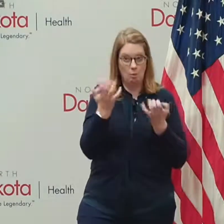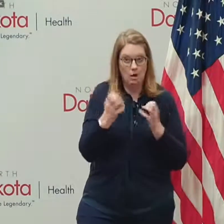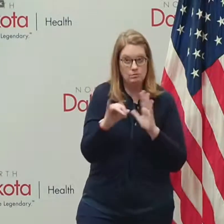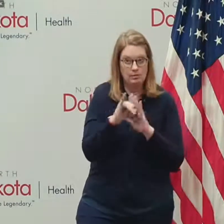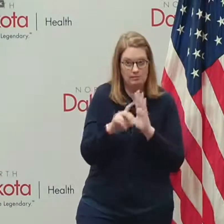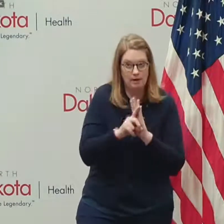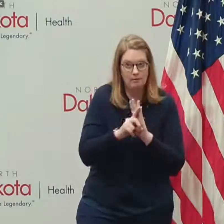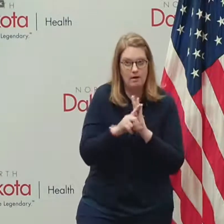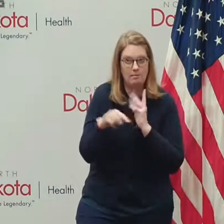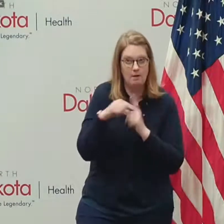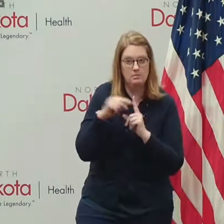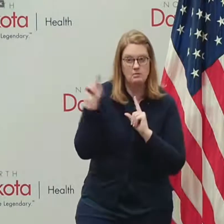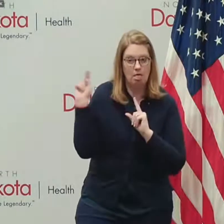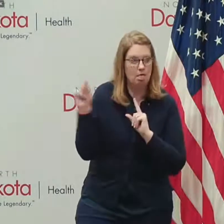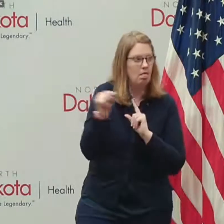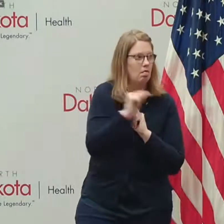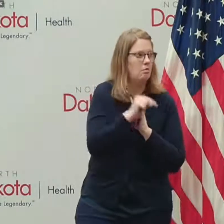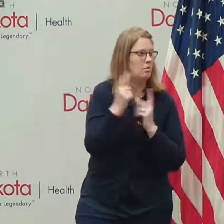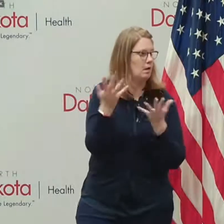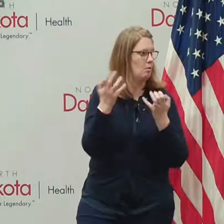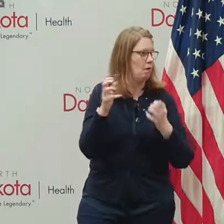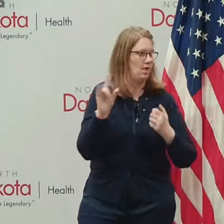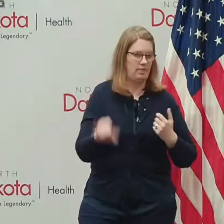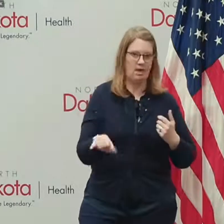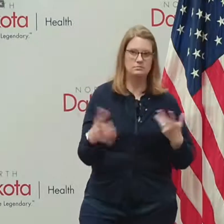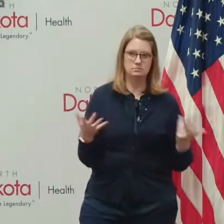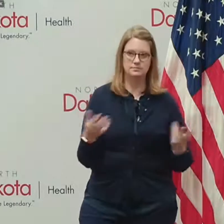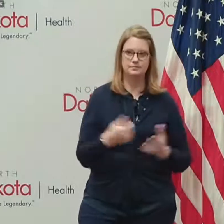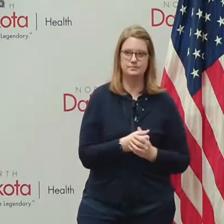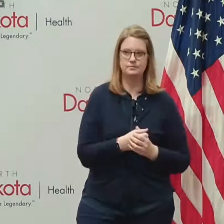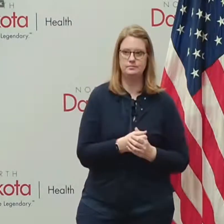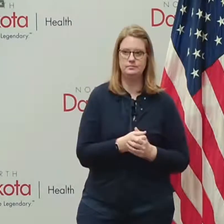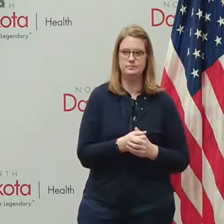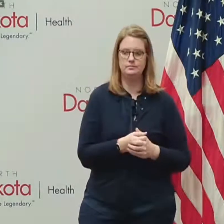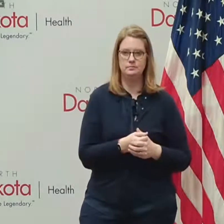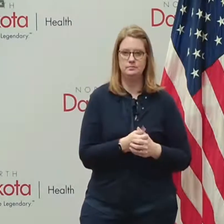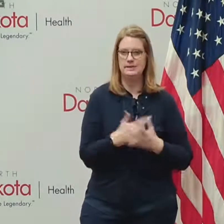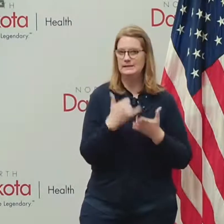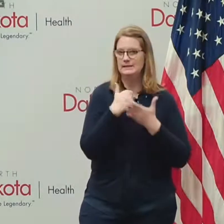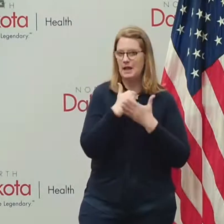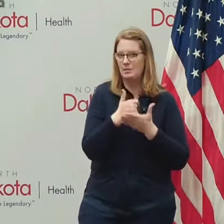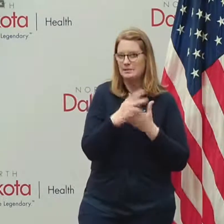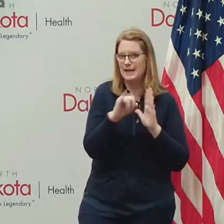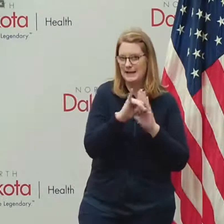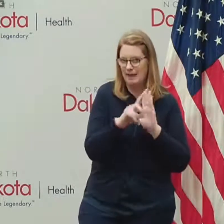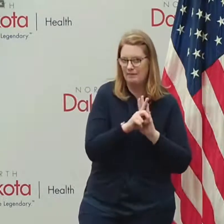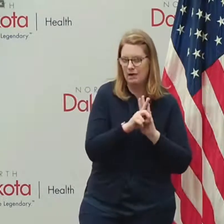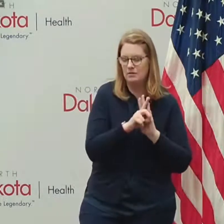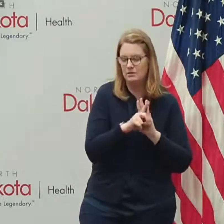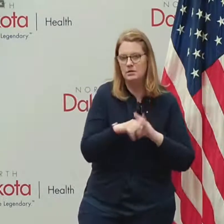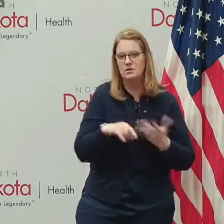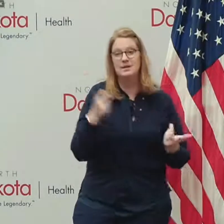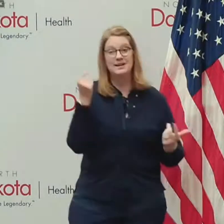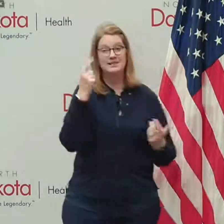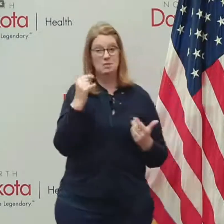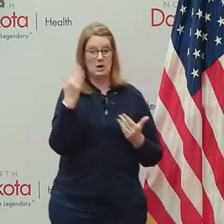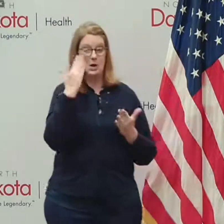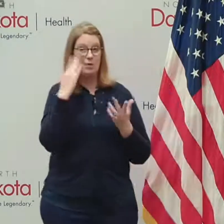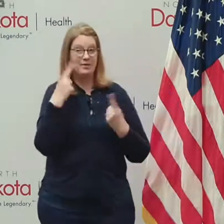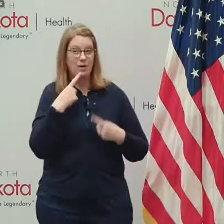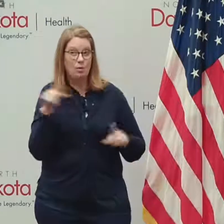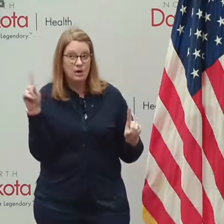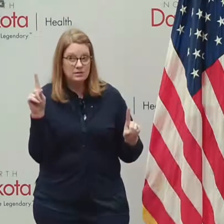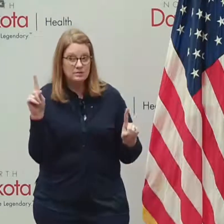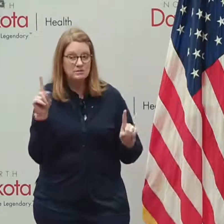continue to keep investing in strong testing strategies to help us identify. We know that works.